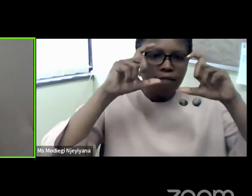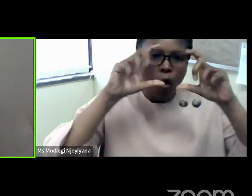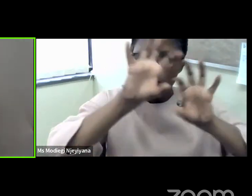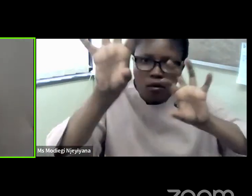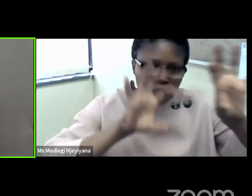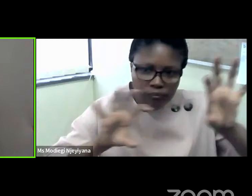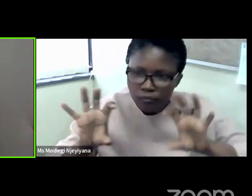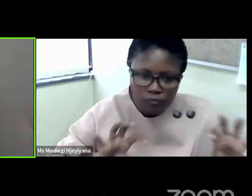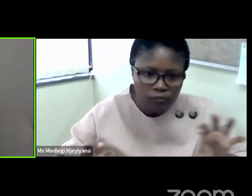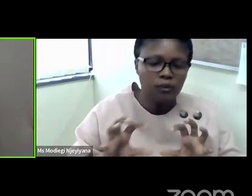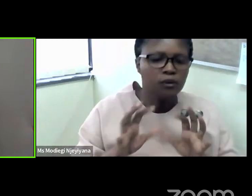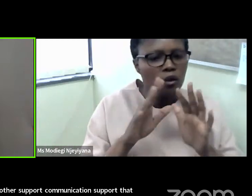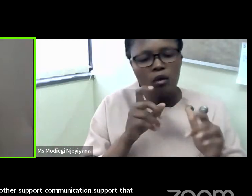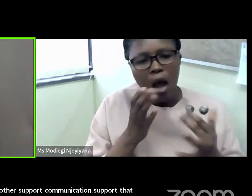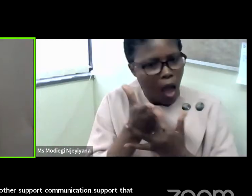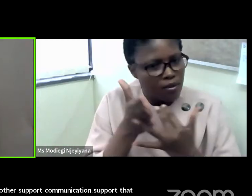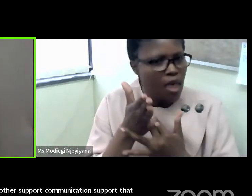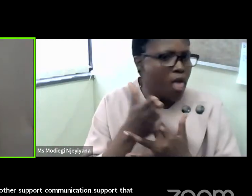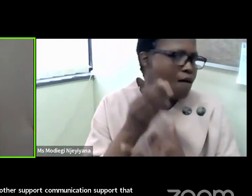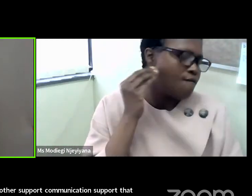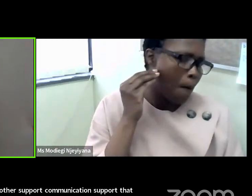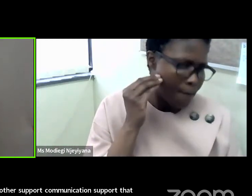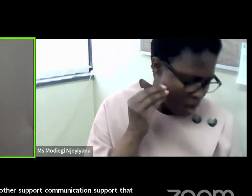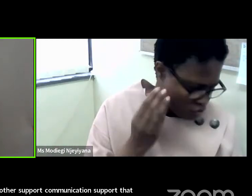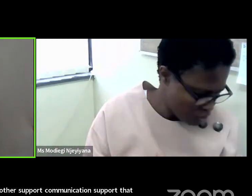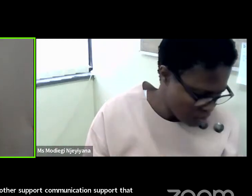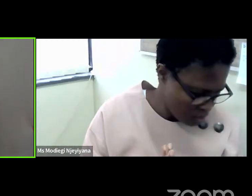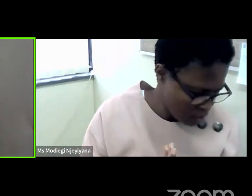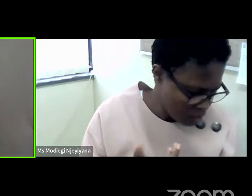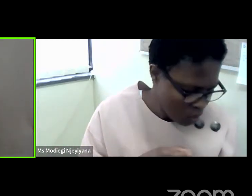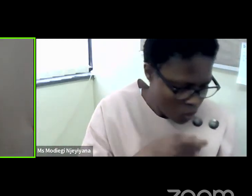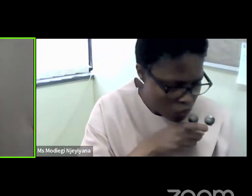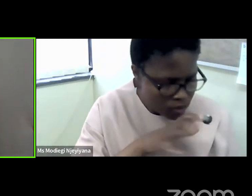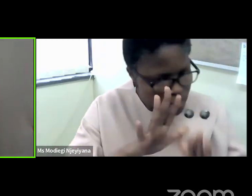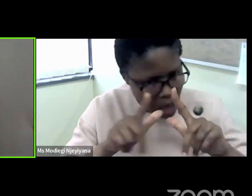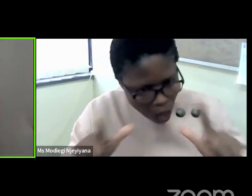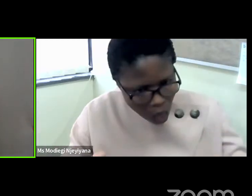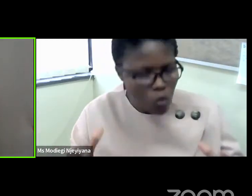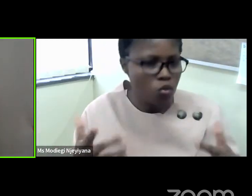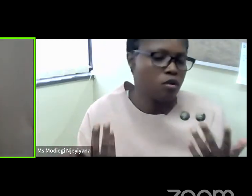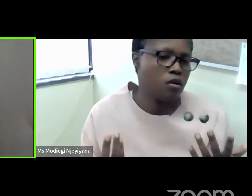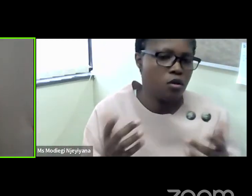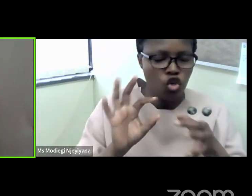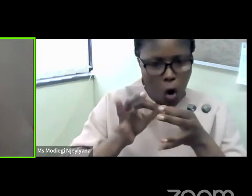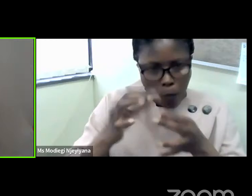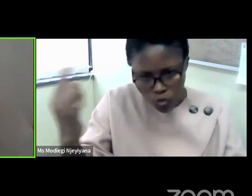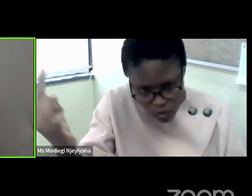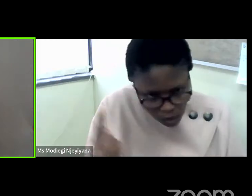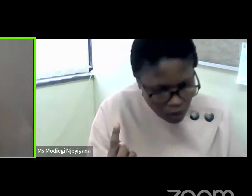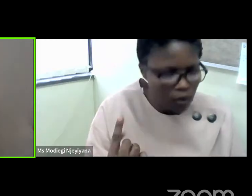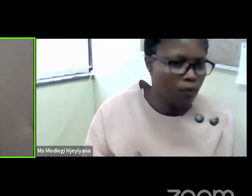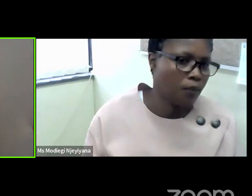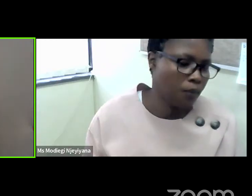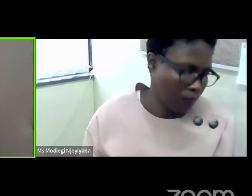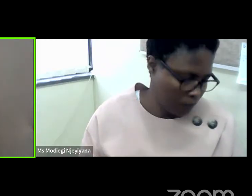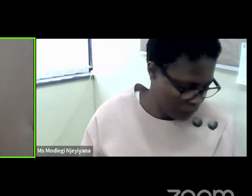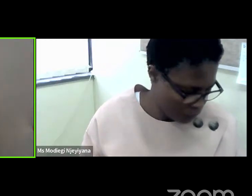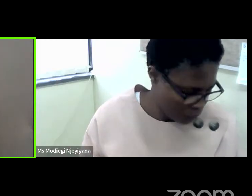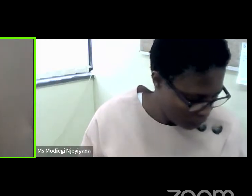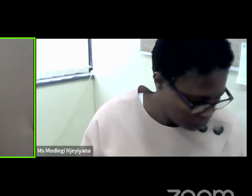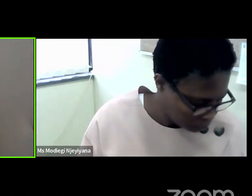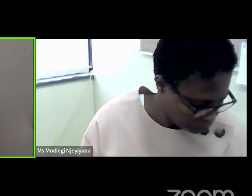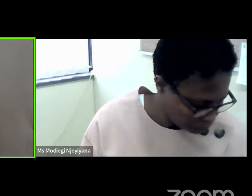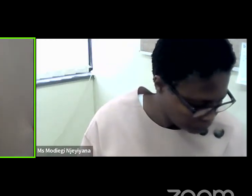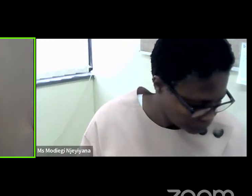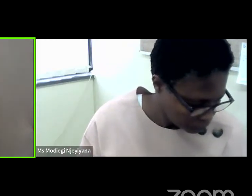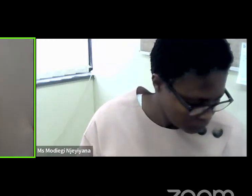require. Maybe you can have an app that specifically allows them to have access to the university, or have graphics that are